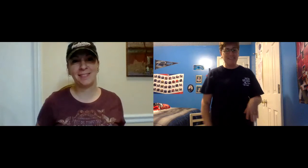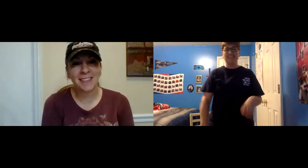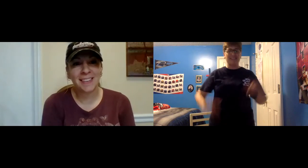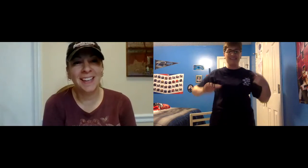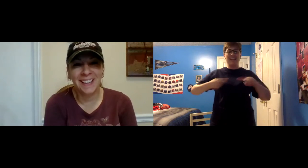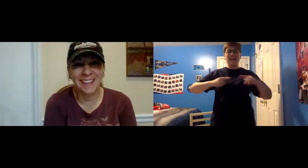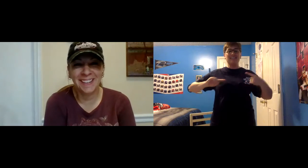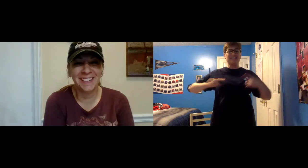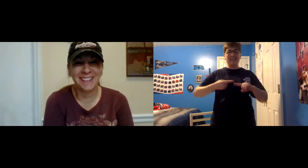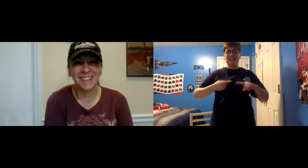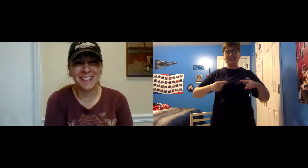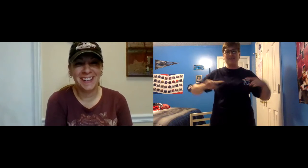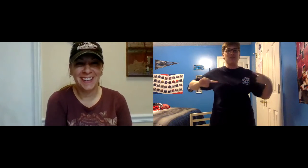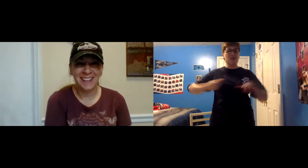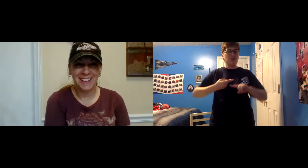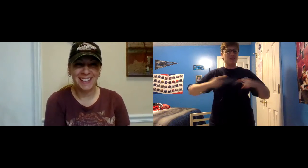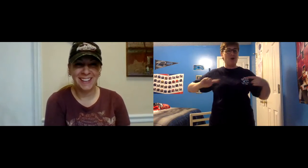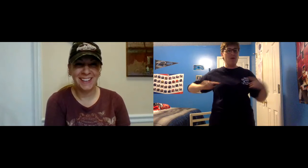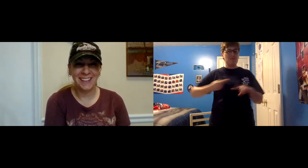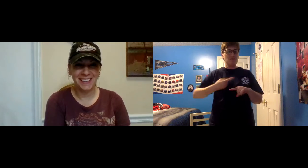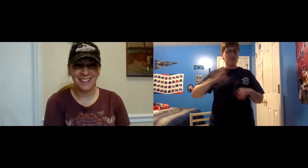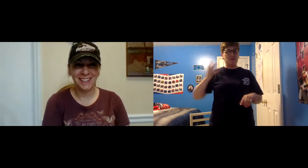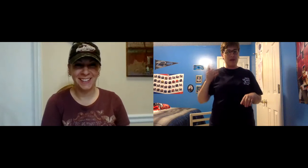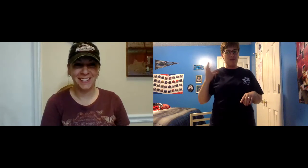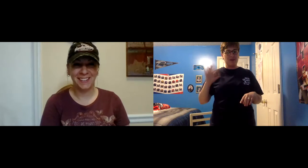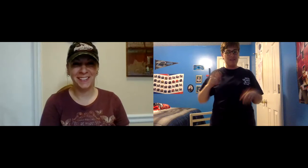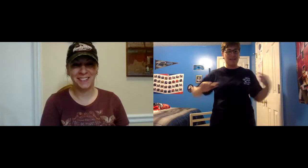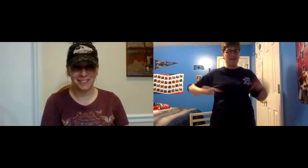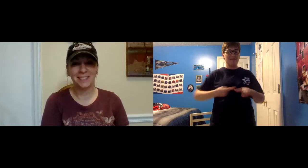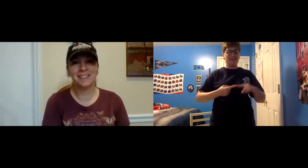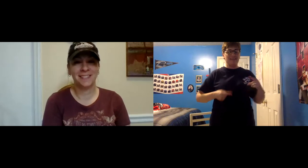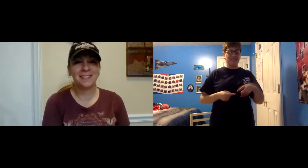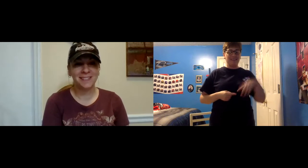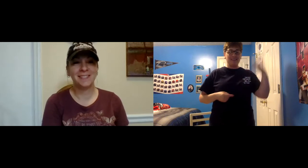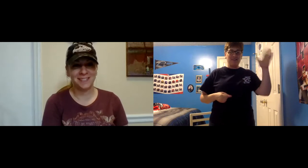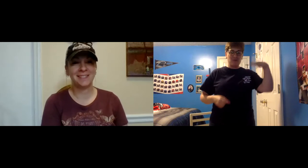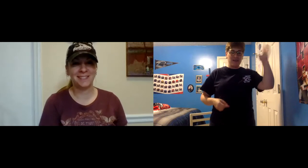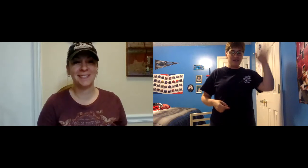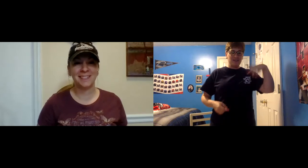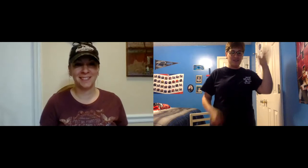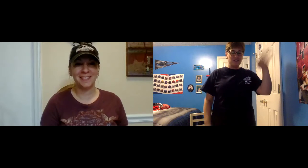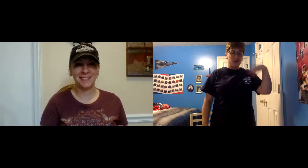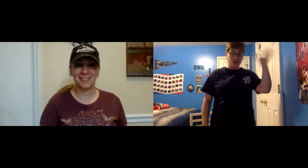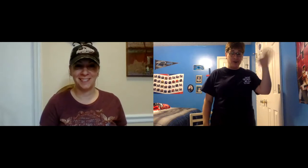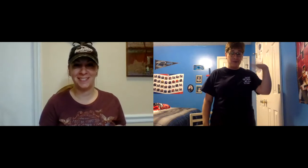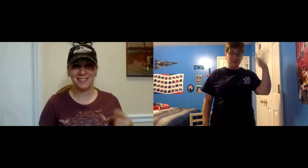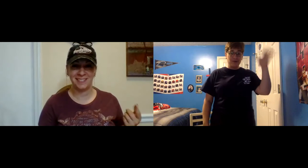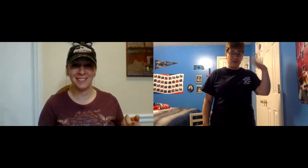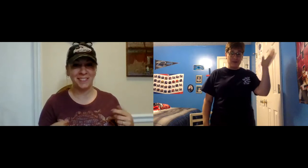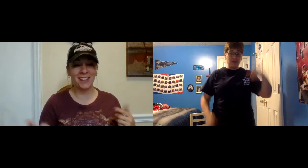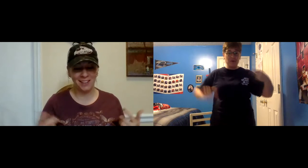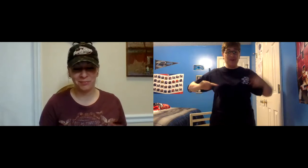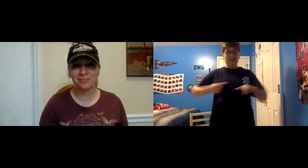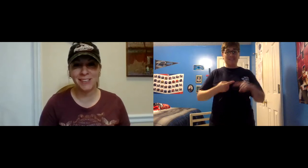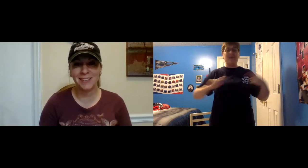exactly. It's like you're so used to always moving the right one all the time that the left one kind of just goes, duh, I don't know what to